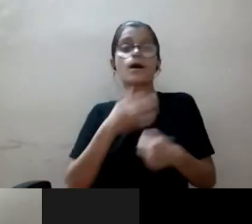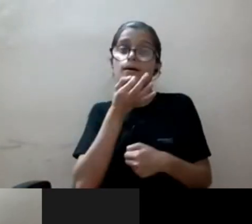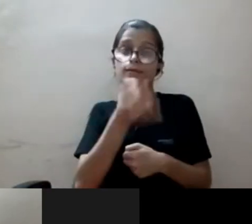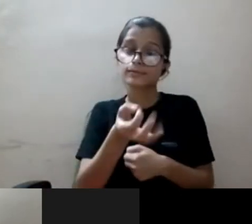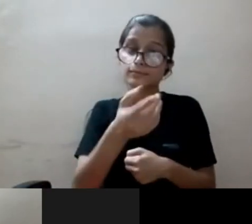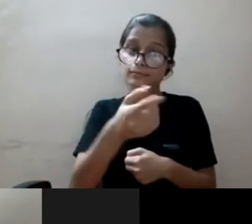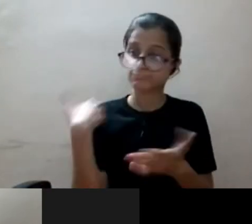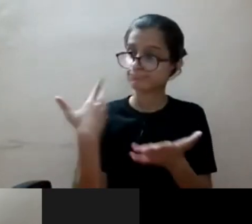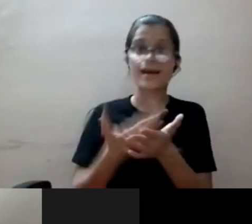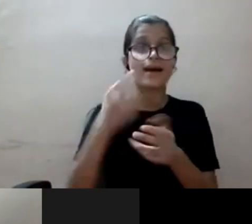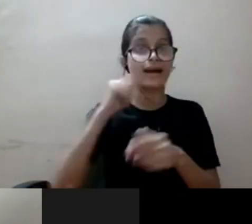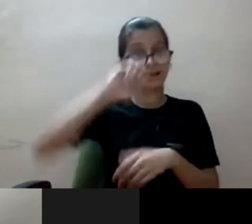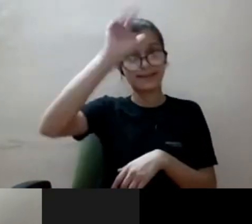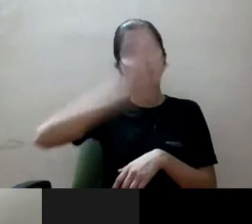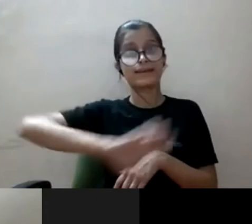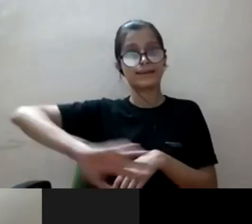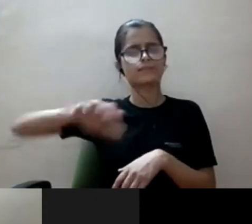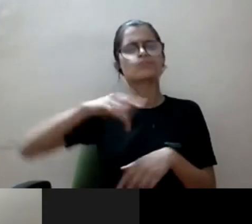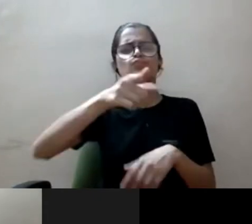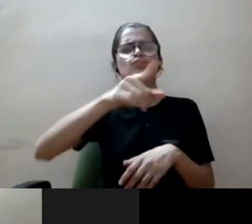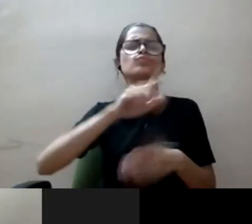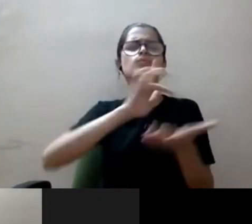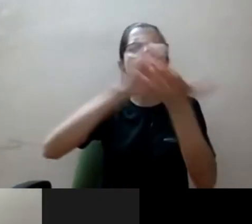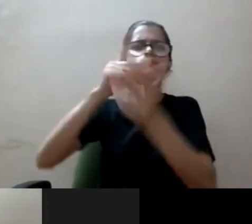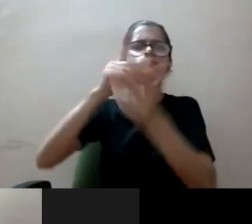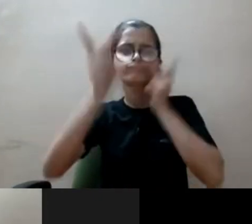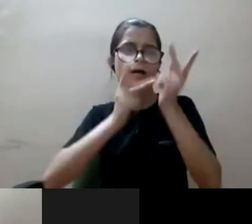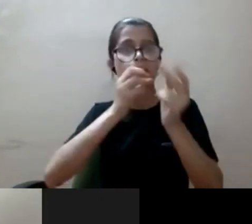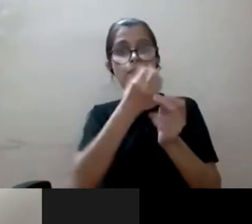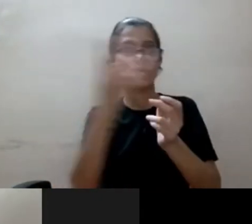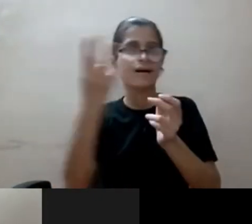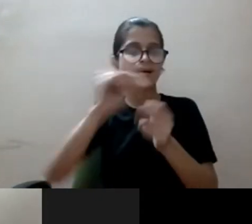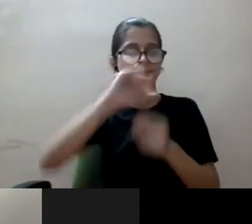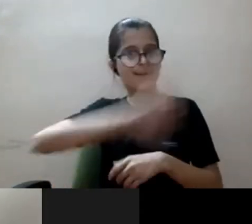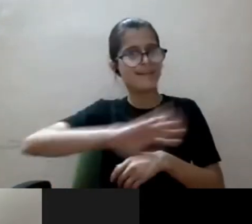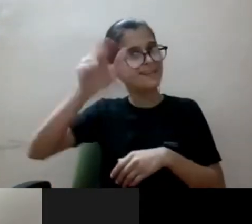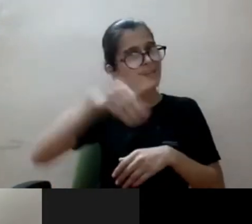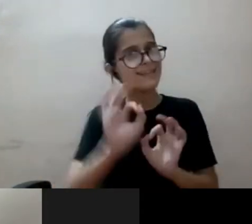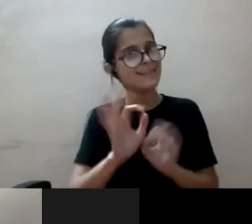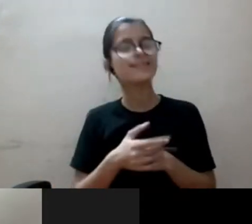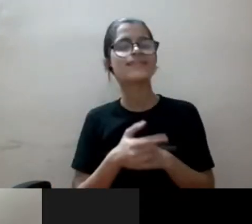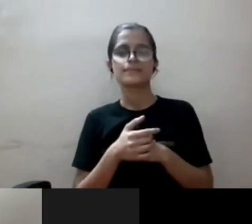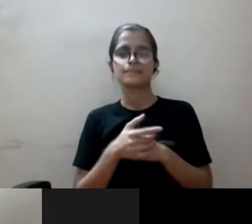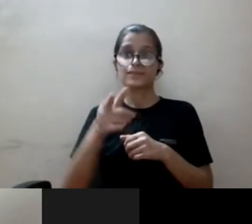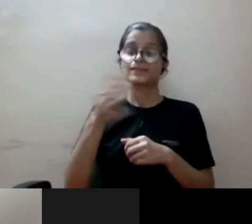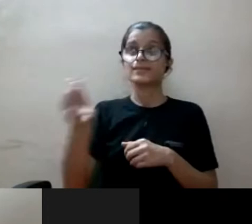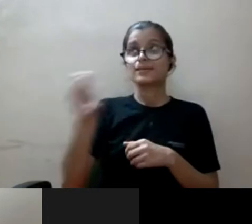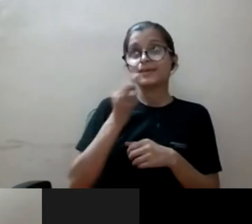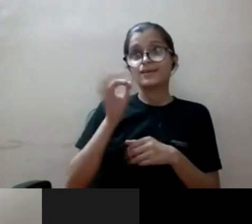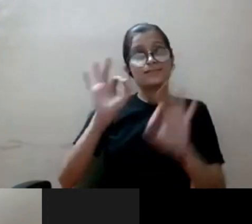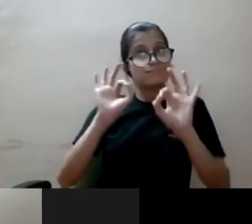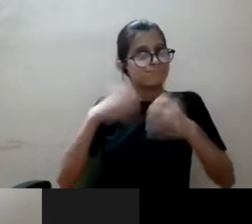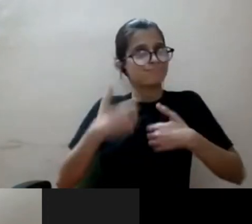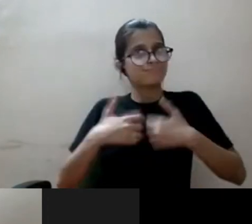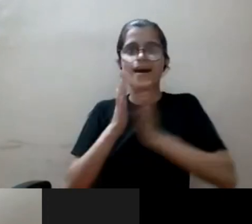you've ever been to India while you've traveled so many places. Well, now that's really interesting that you ask me that, because I